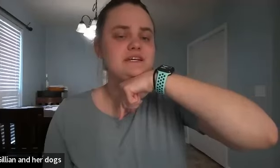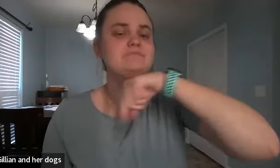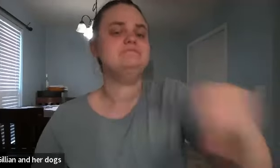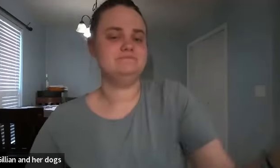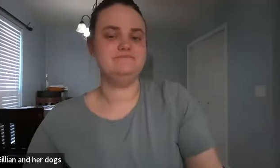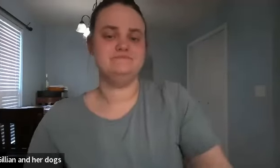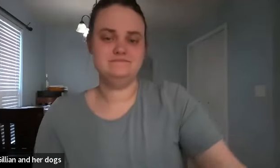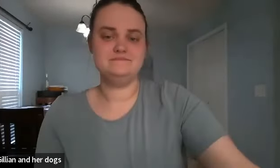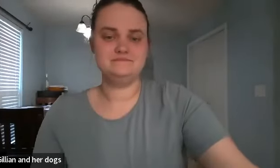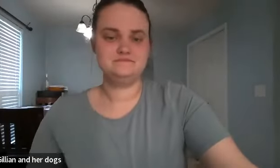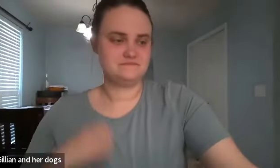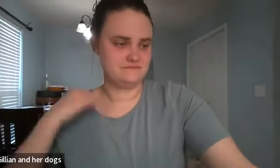Turkey.